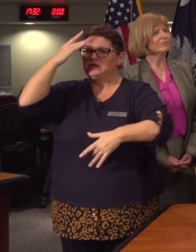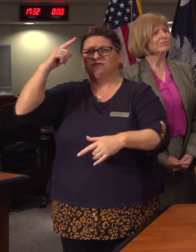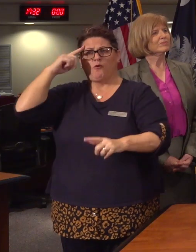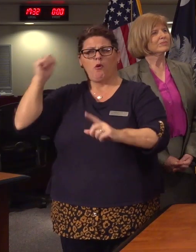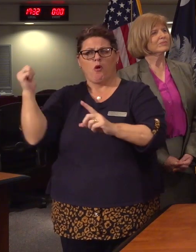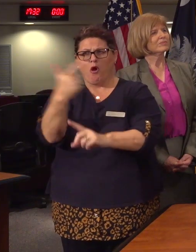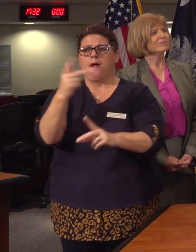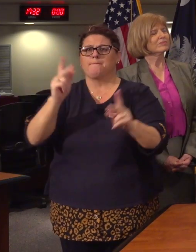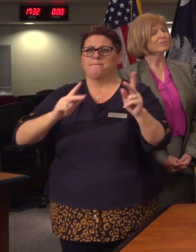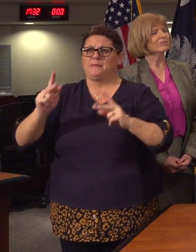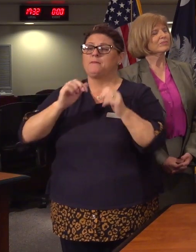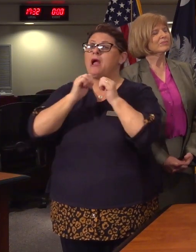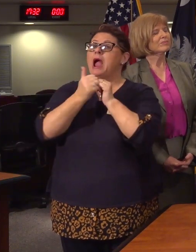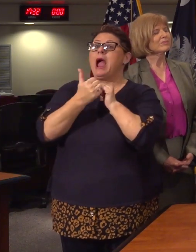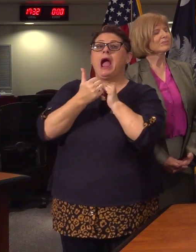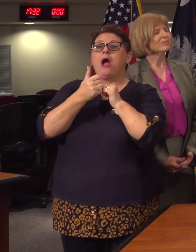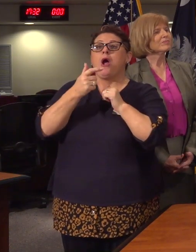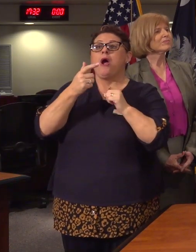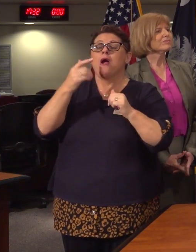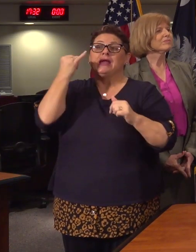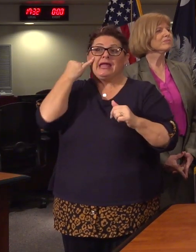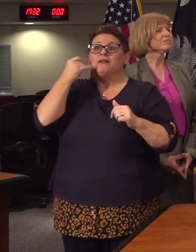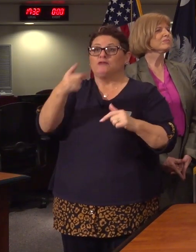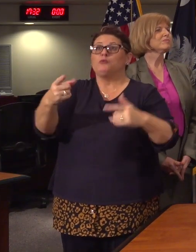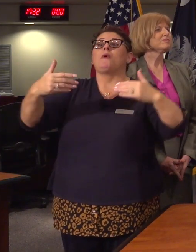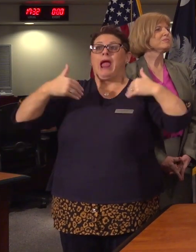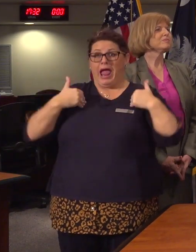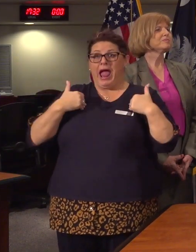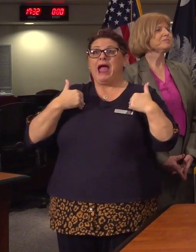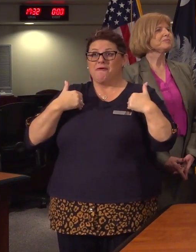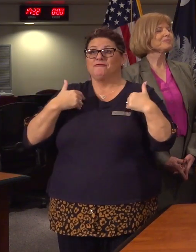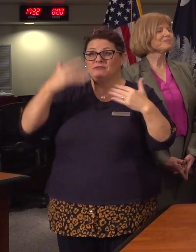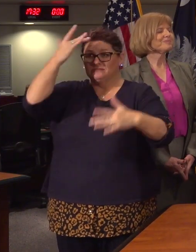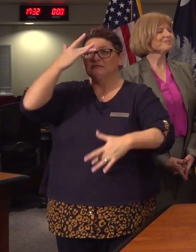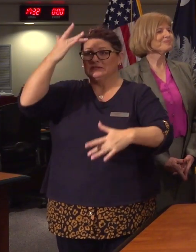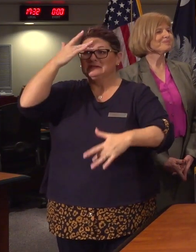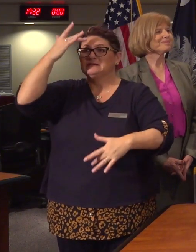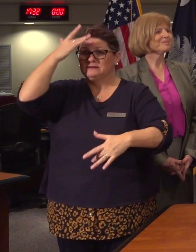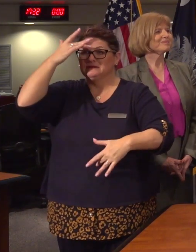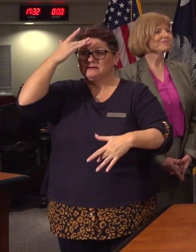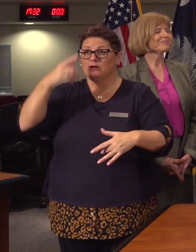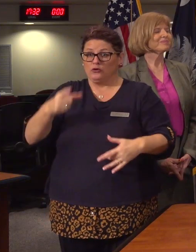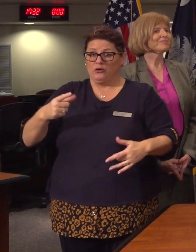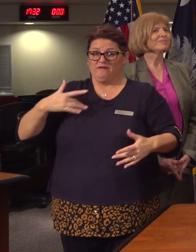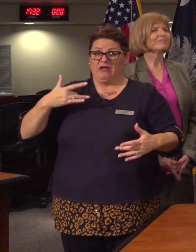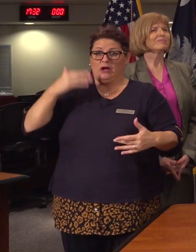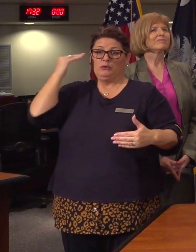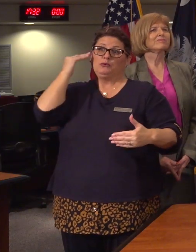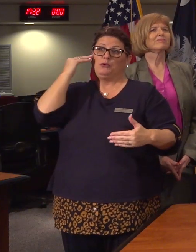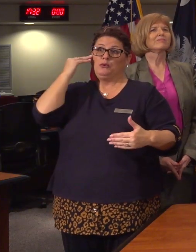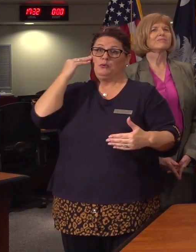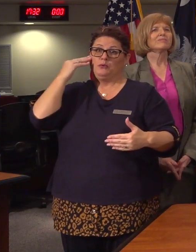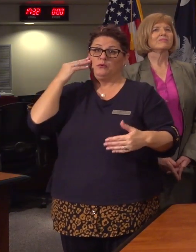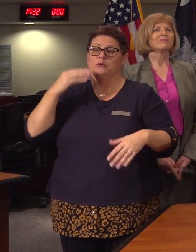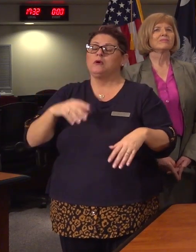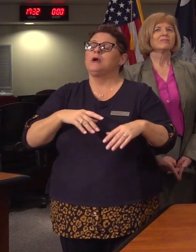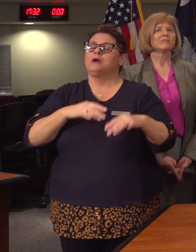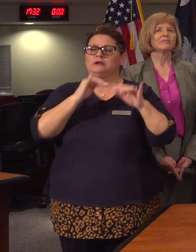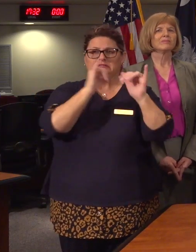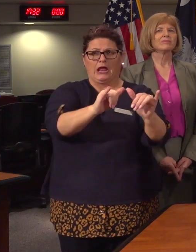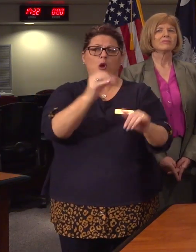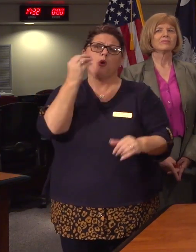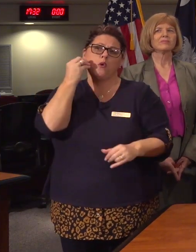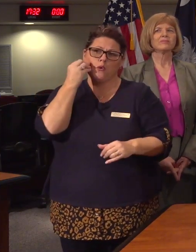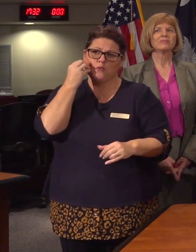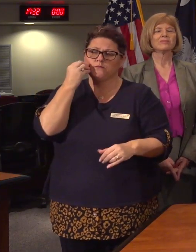Individuals with signs of illness are asked to take seriously the recommendation to stay home from school and work and not attend public